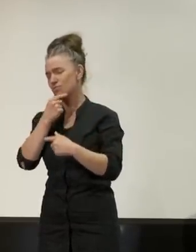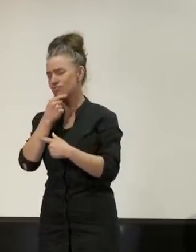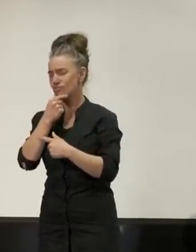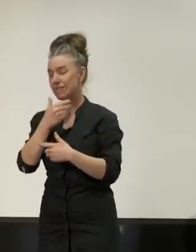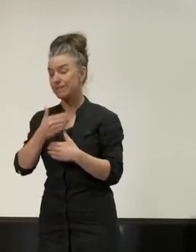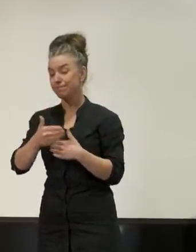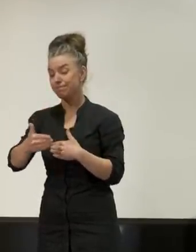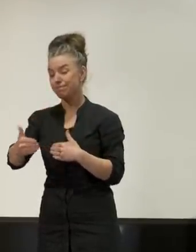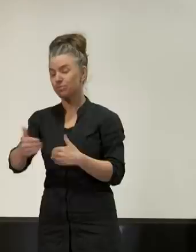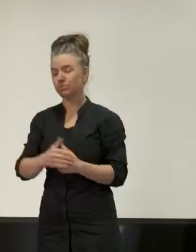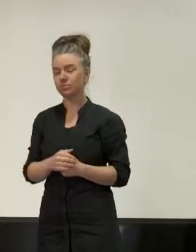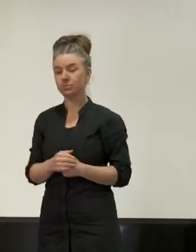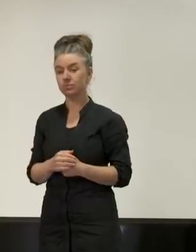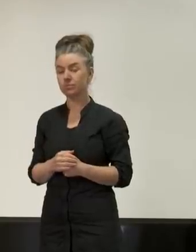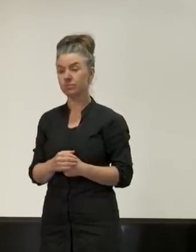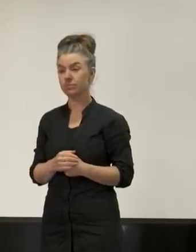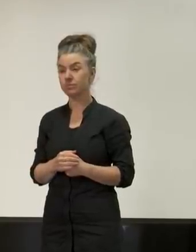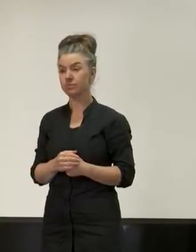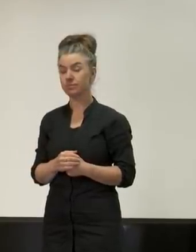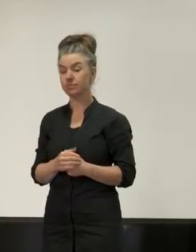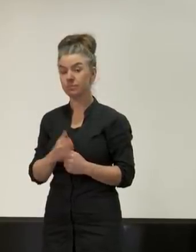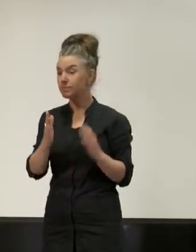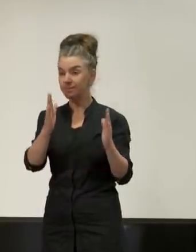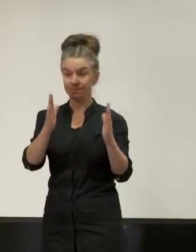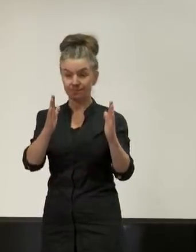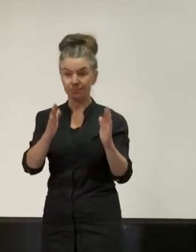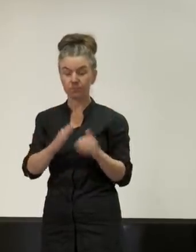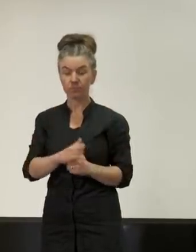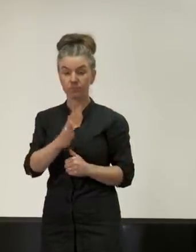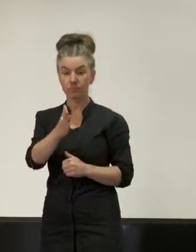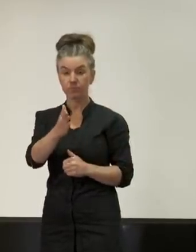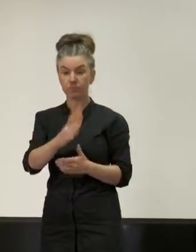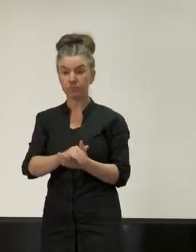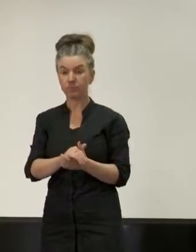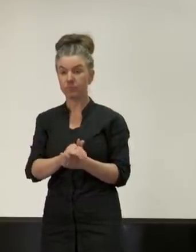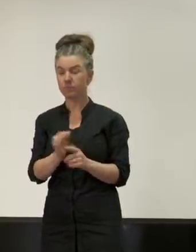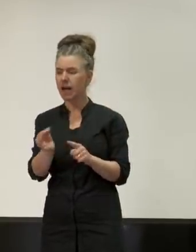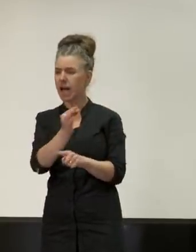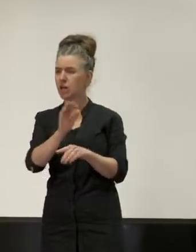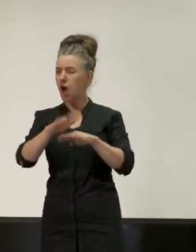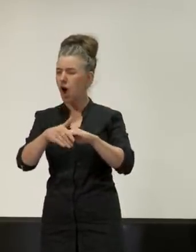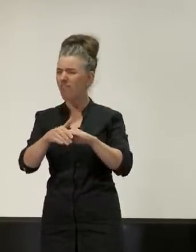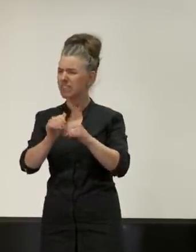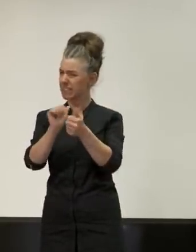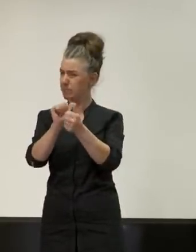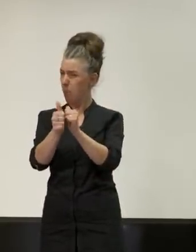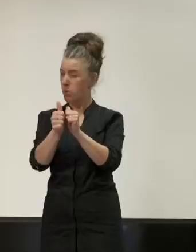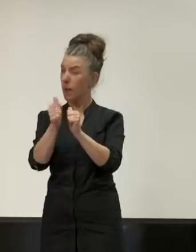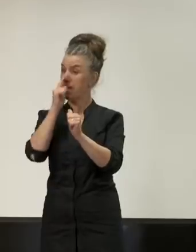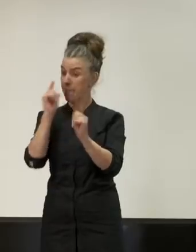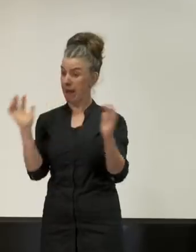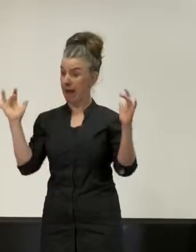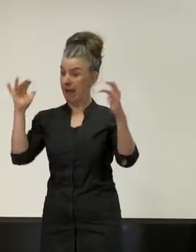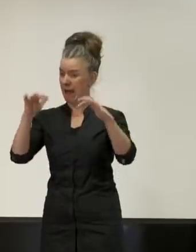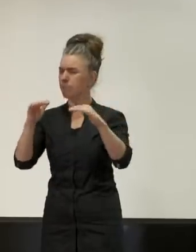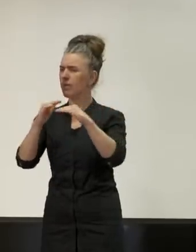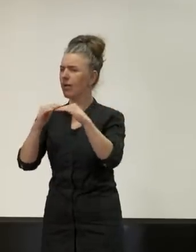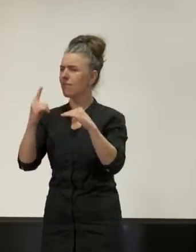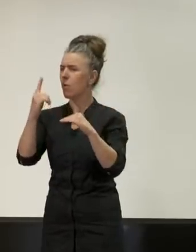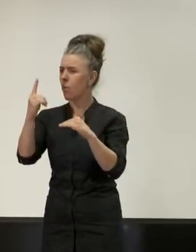about the crowds as well. I'll come to you then, Jessica. So in terms of the crowds and sporting events, obviously we're going to go from